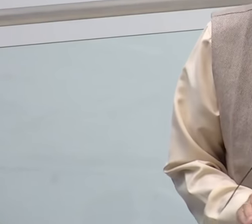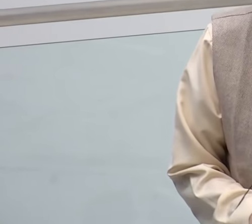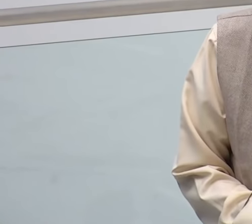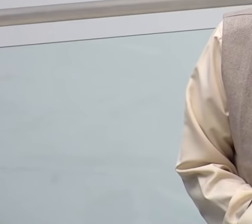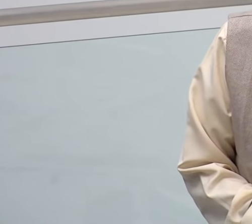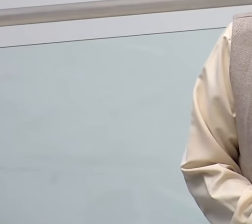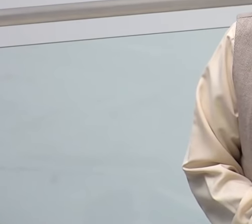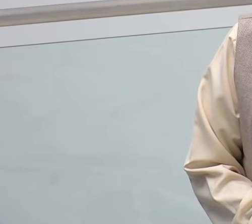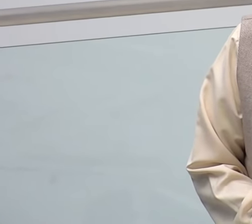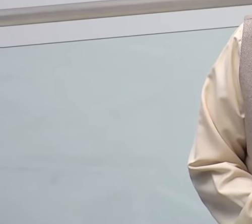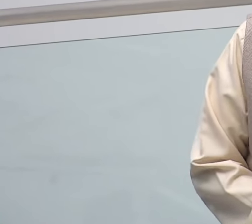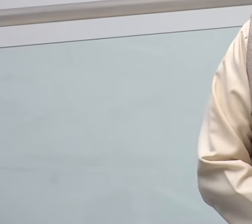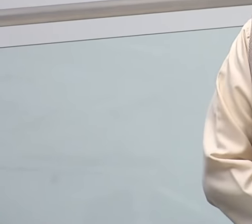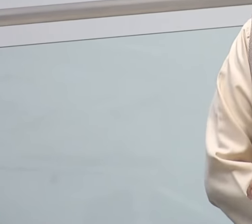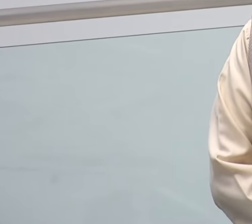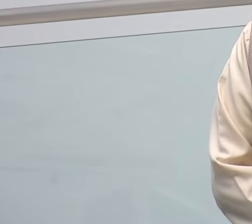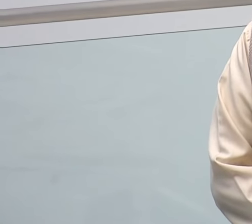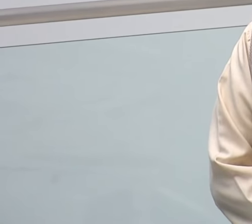Alhamdulillah.